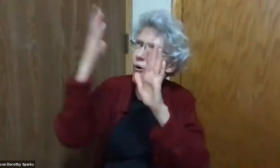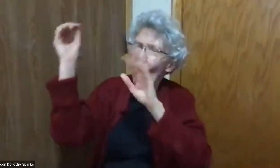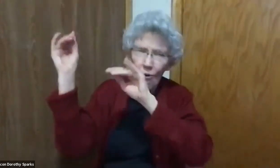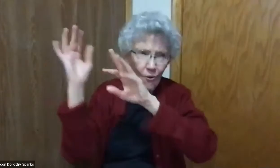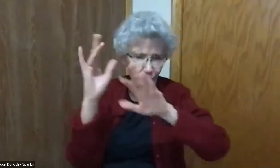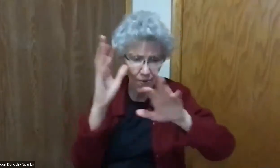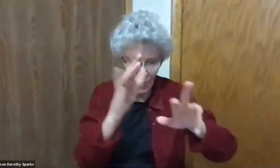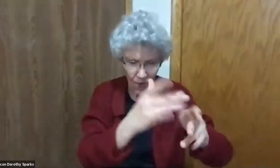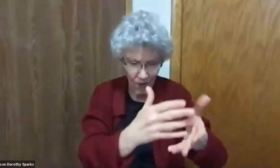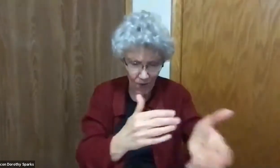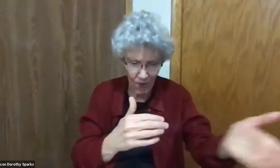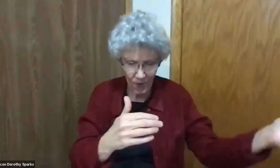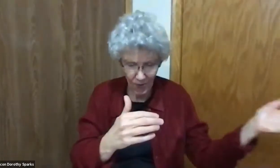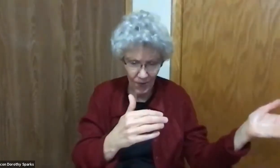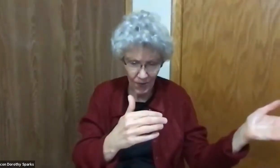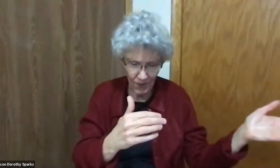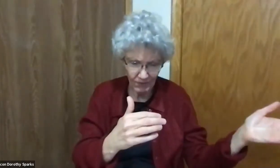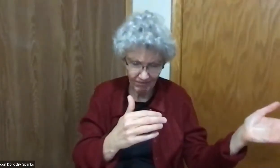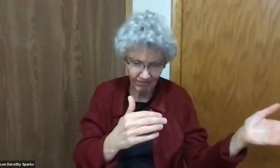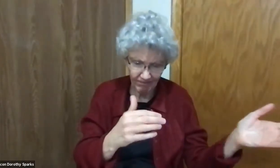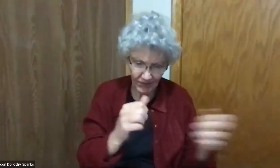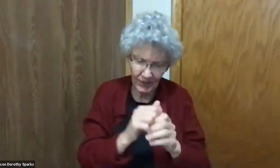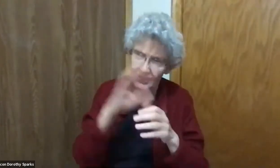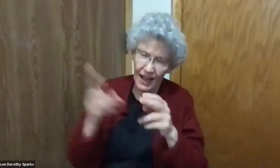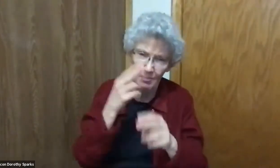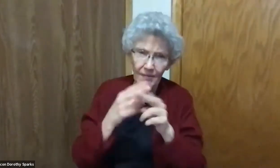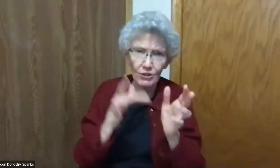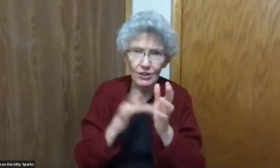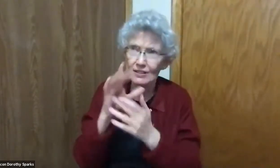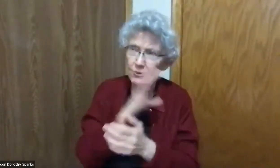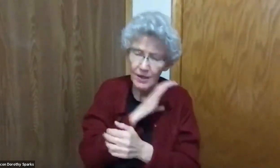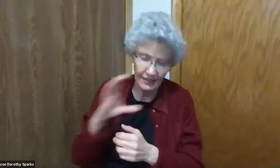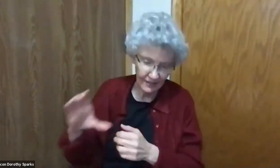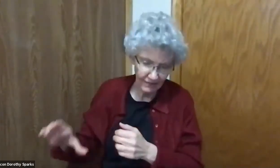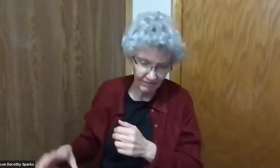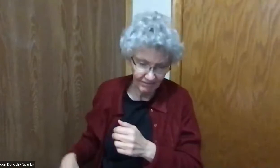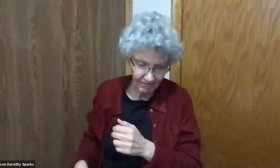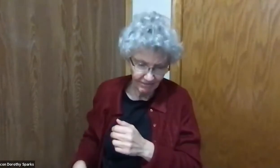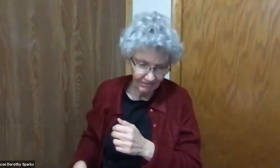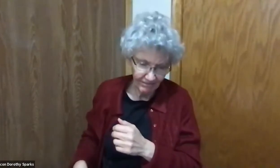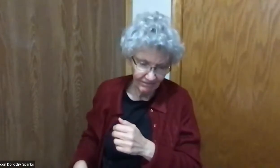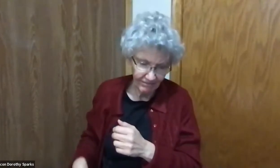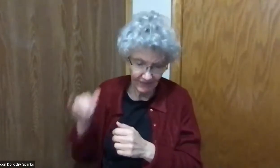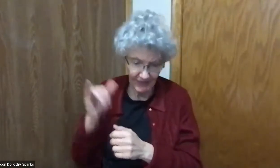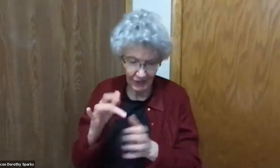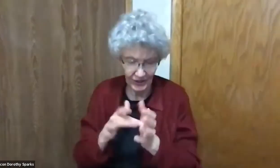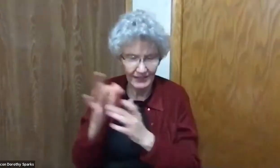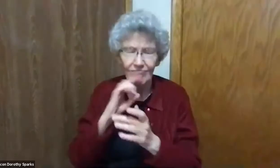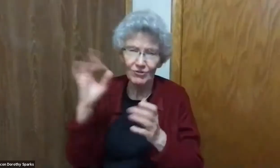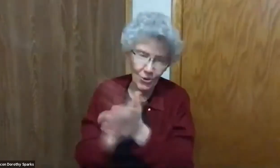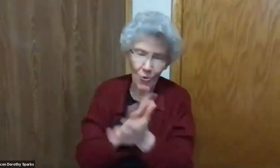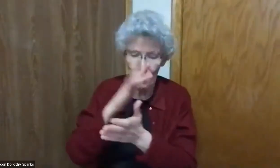so that your children may be glorified in the name of Jesus Christ.